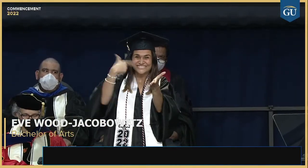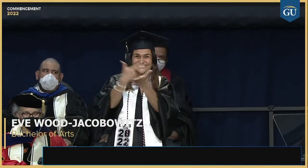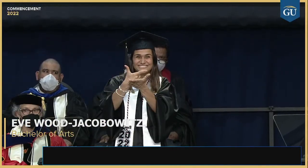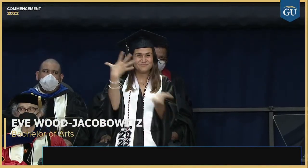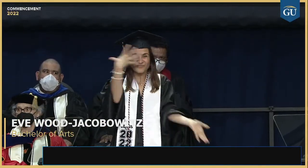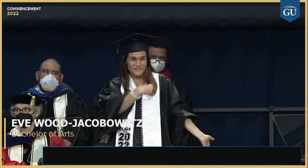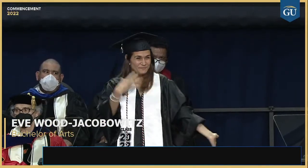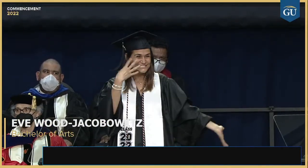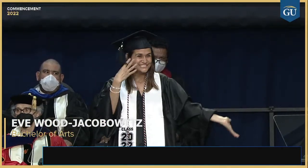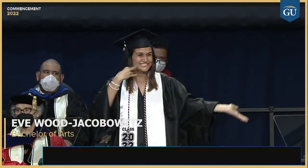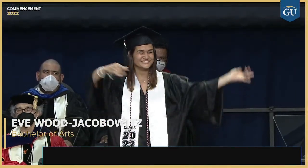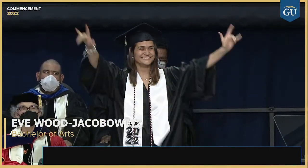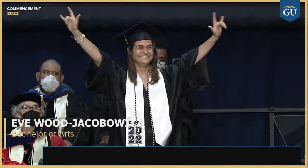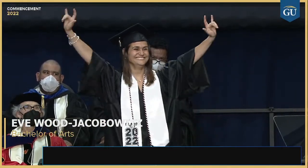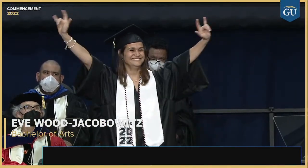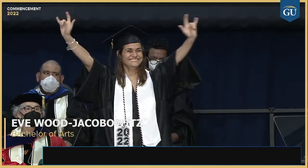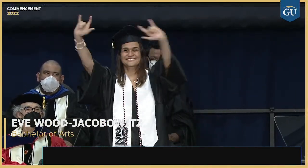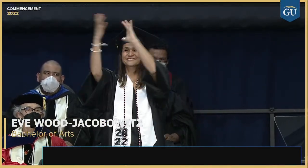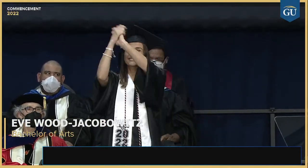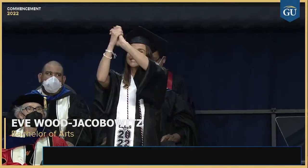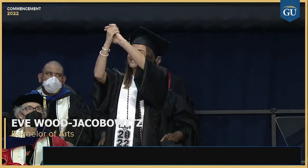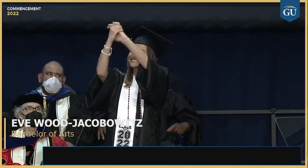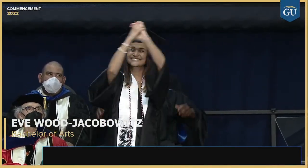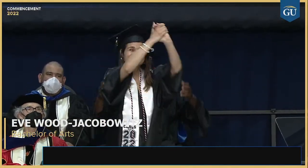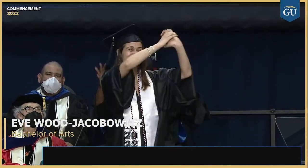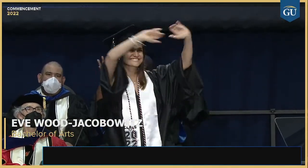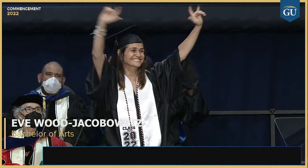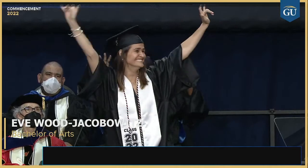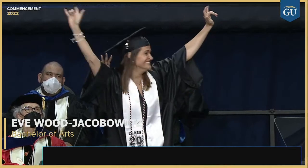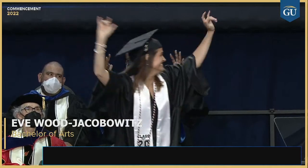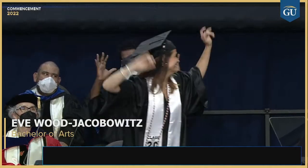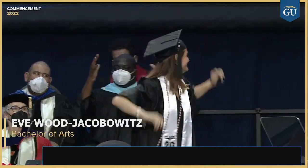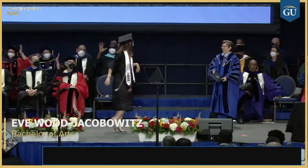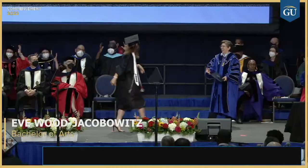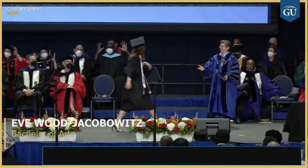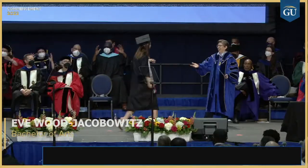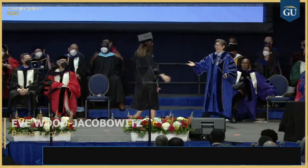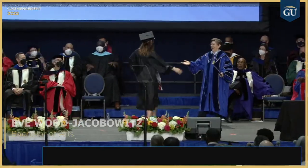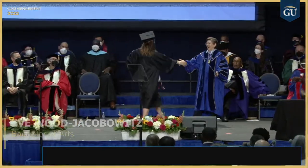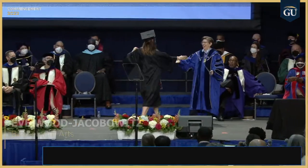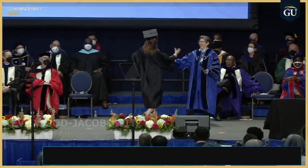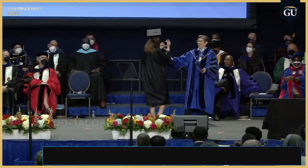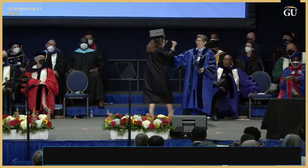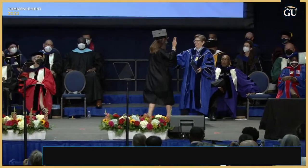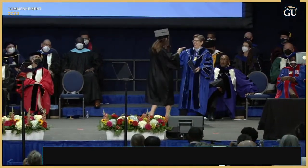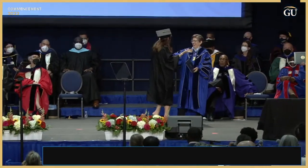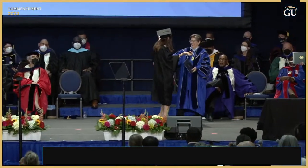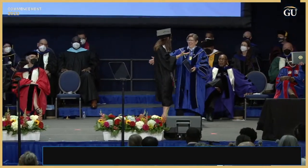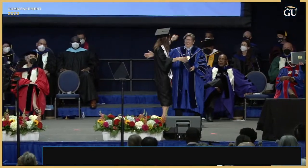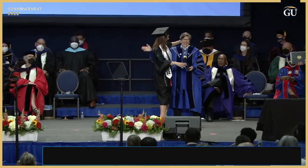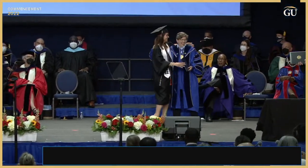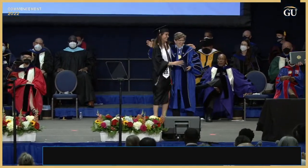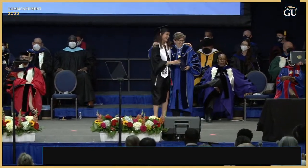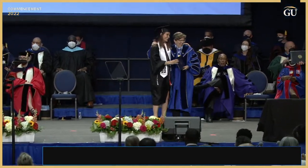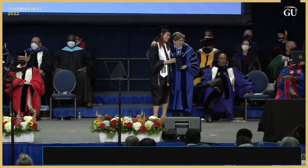Graduating class of 2022, what a beautiful experience we have had here at Gallaudet. I love you all.